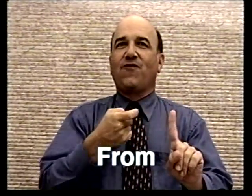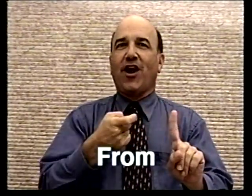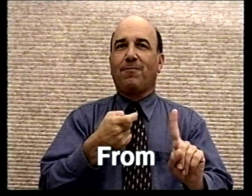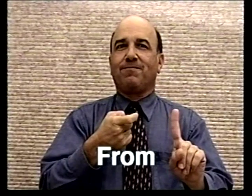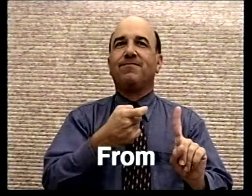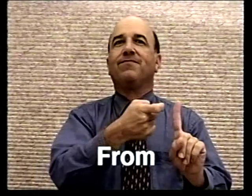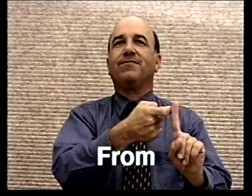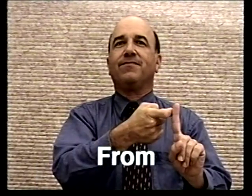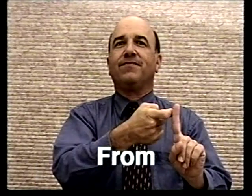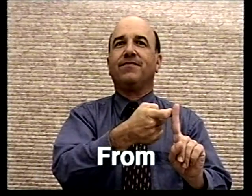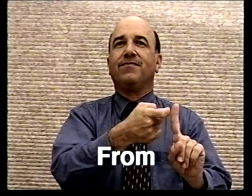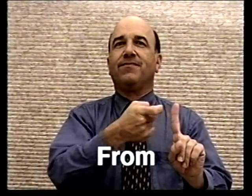Fam.